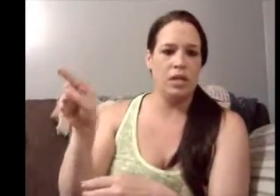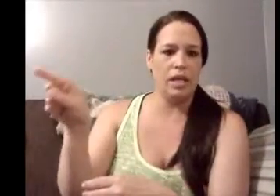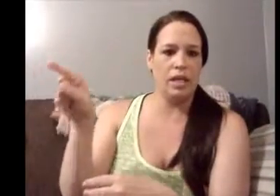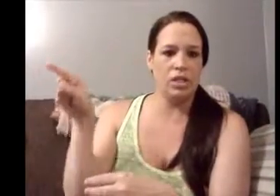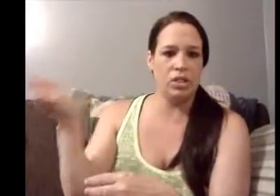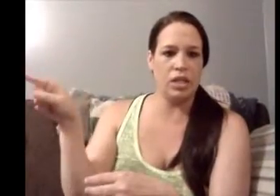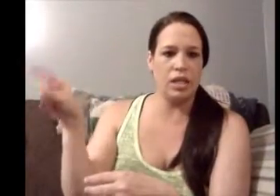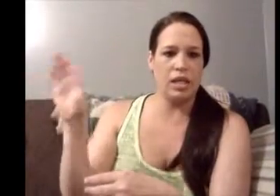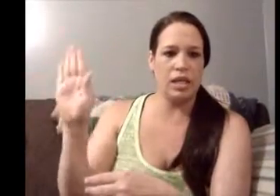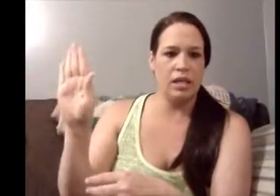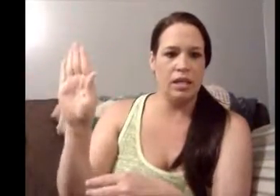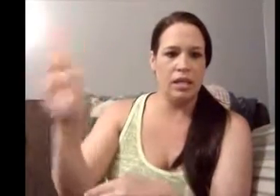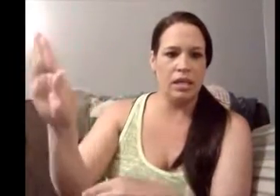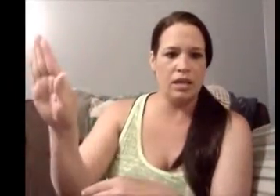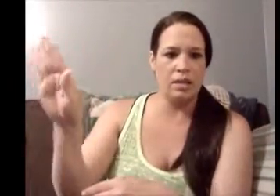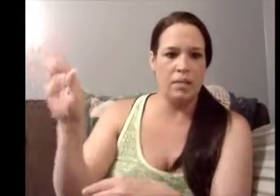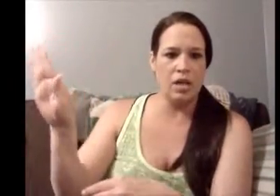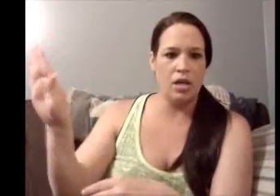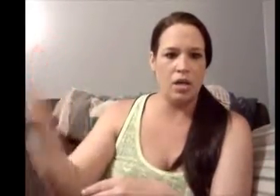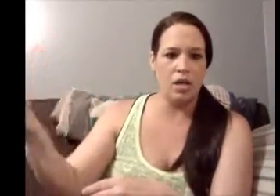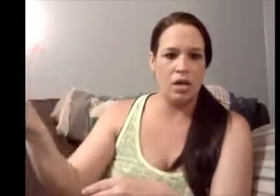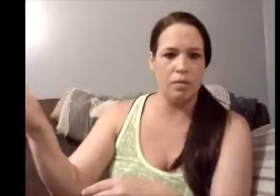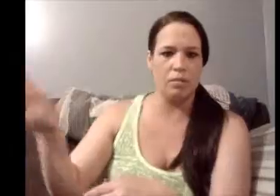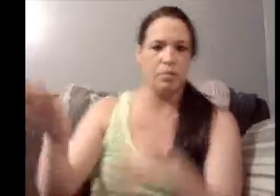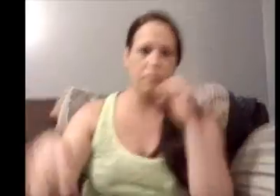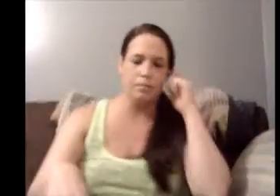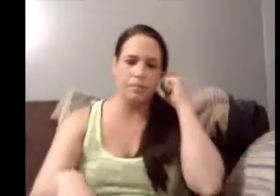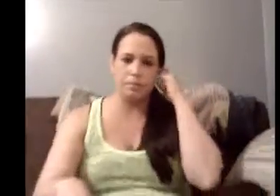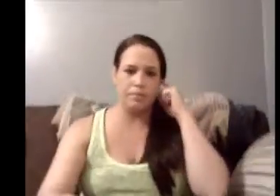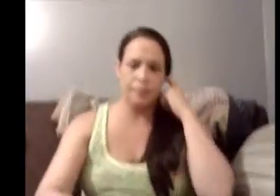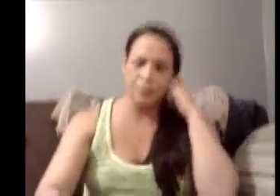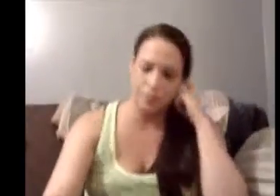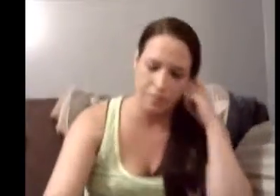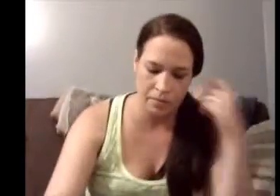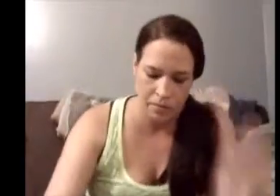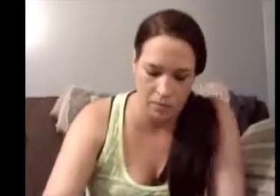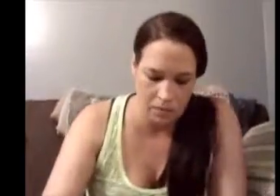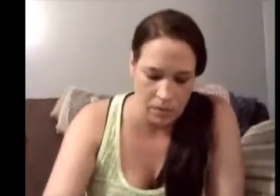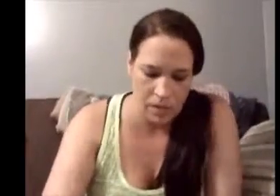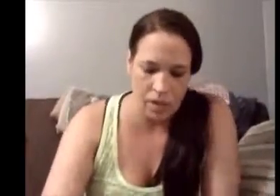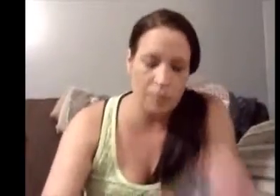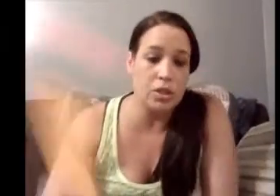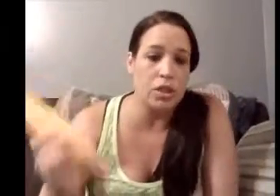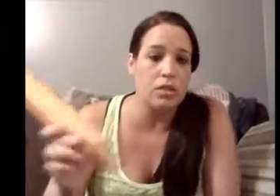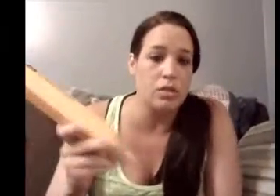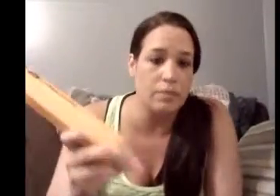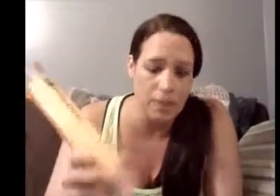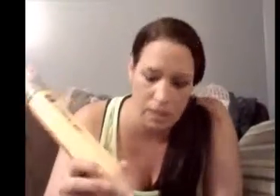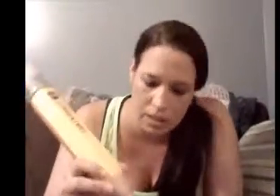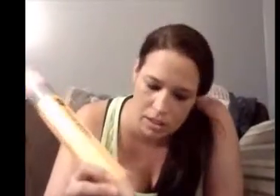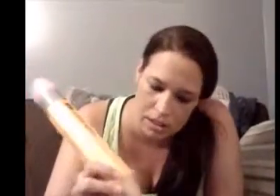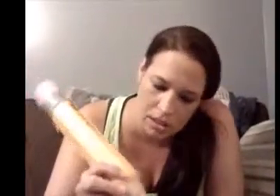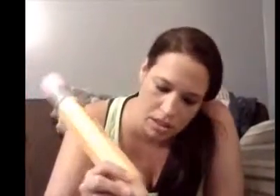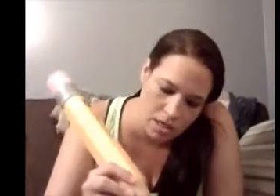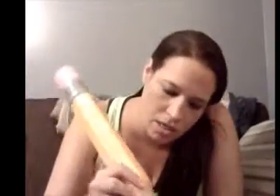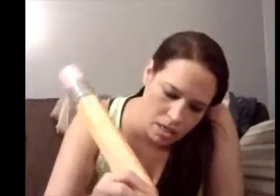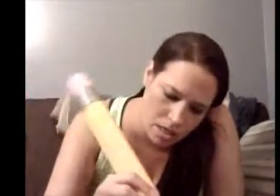He, she, him, her. Let me check those off my list.